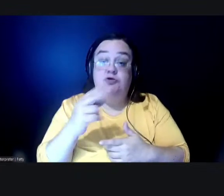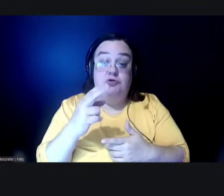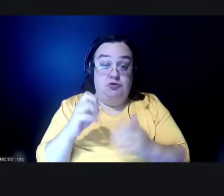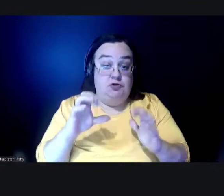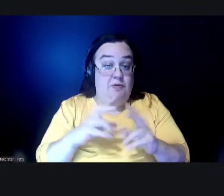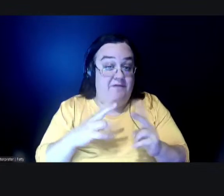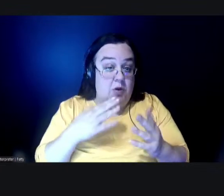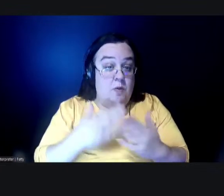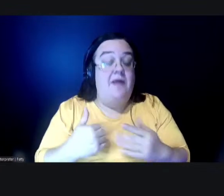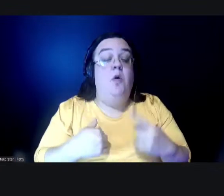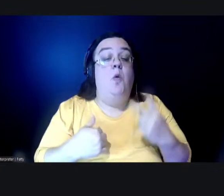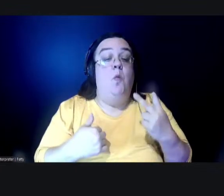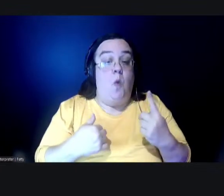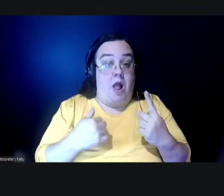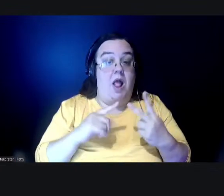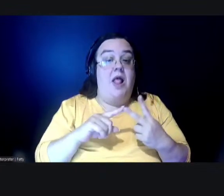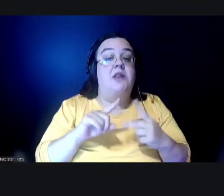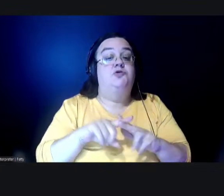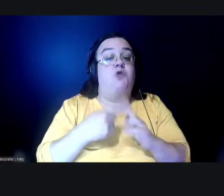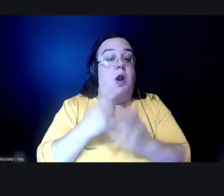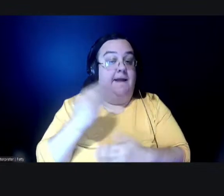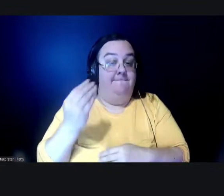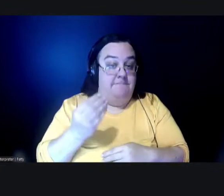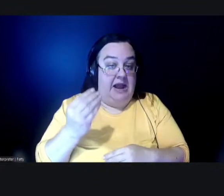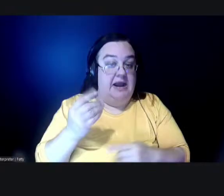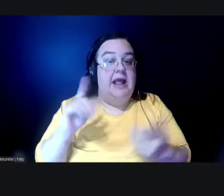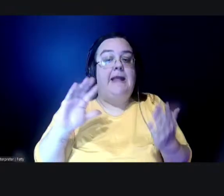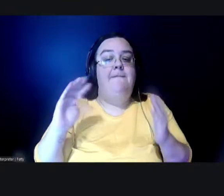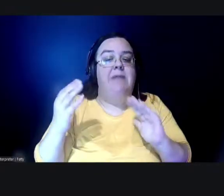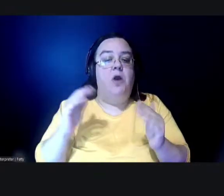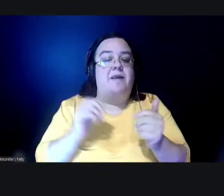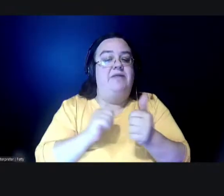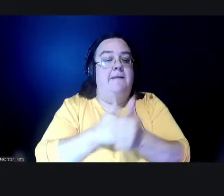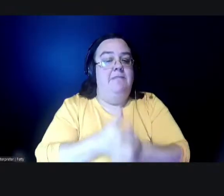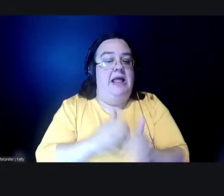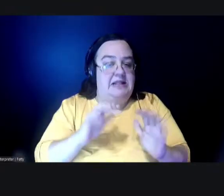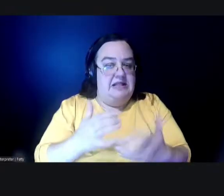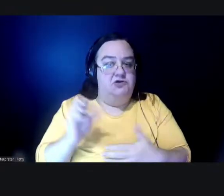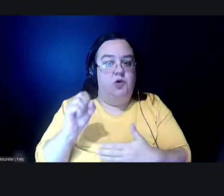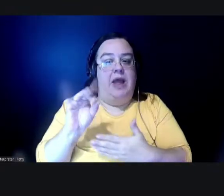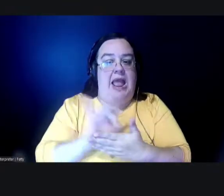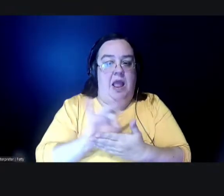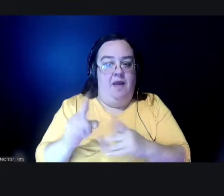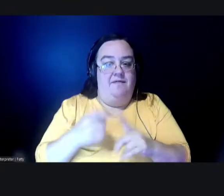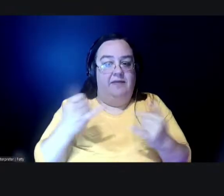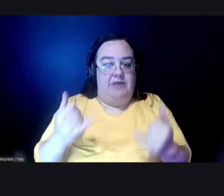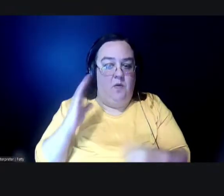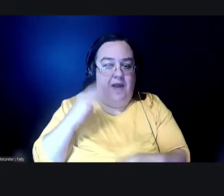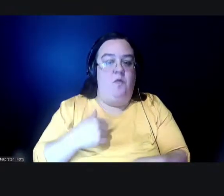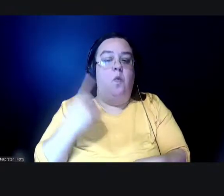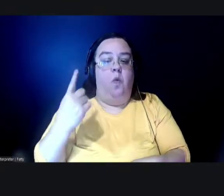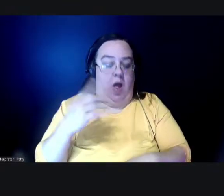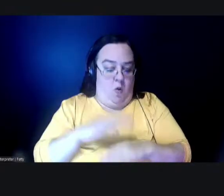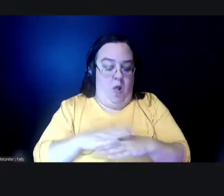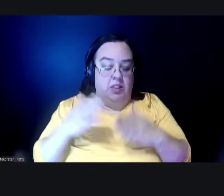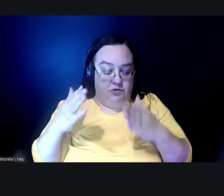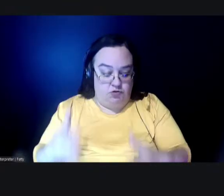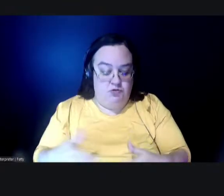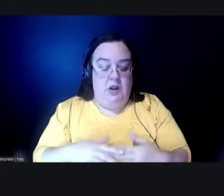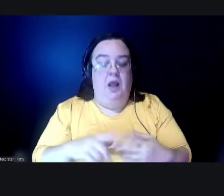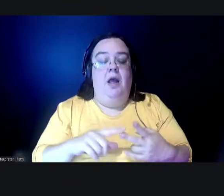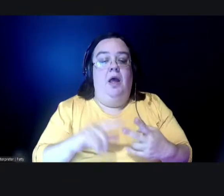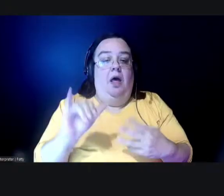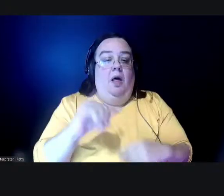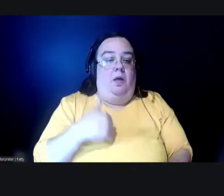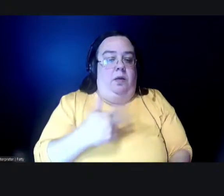1 that started Monday in the comparative compliance class, so 8 weeks from now we'll have 1 on the street. We also have